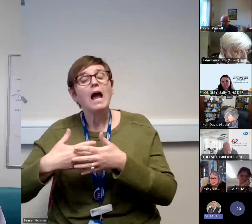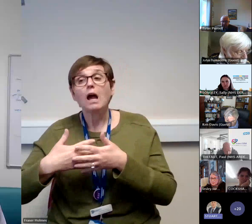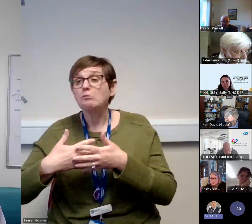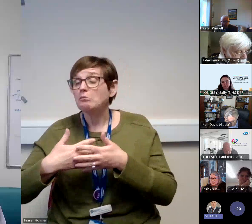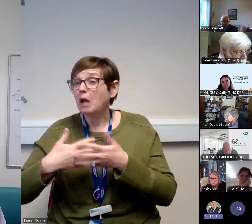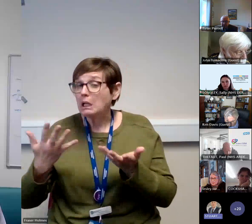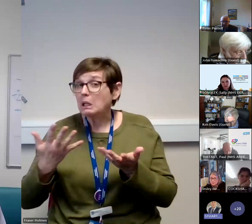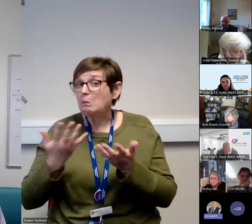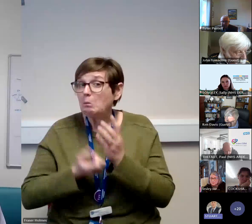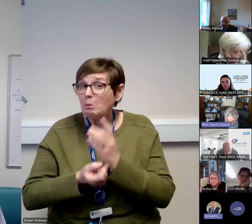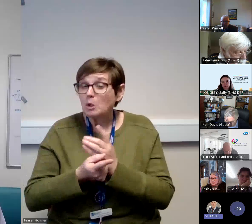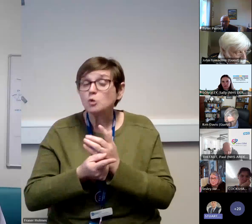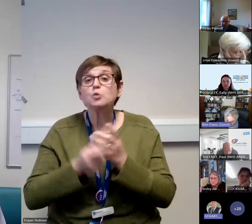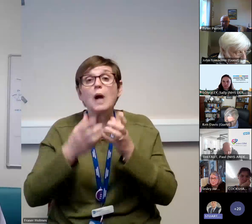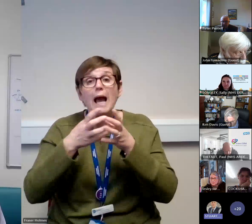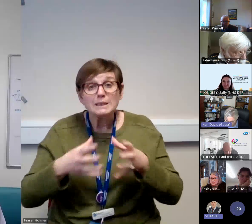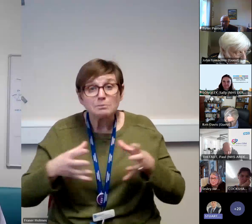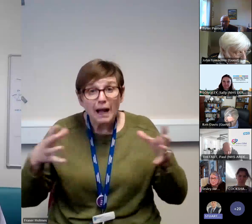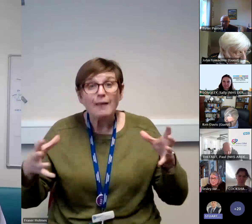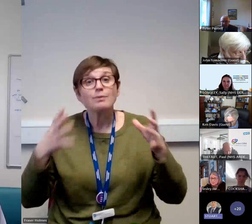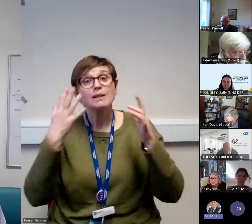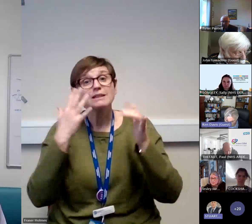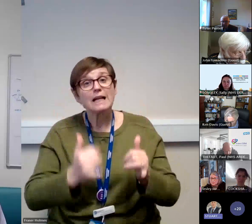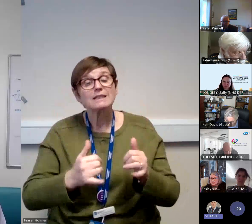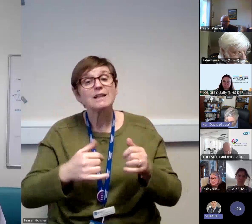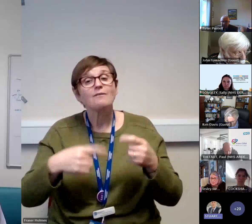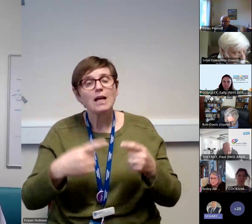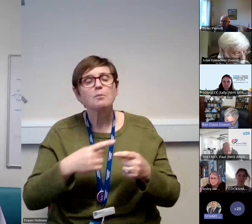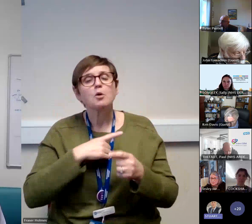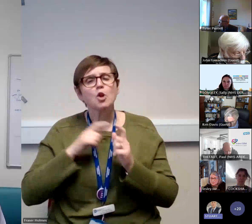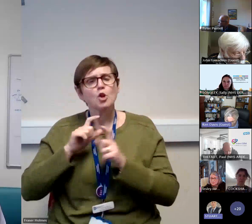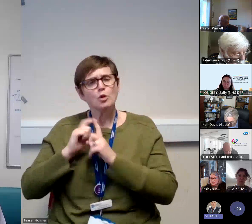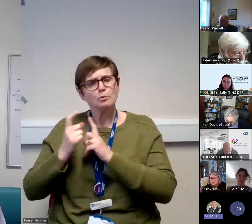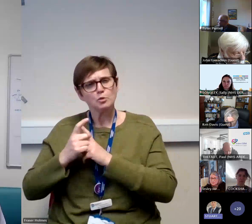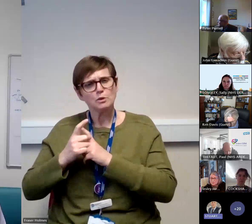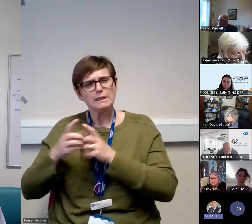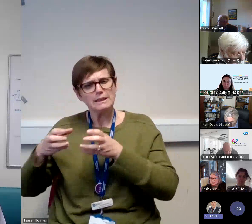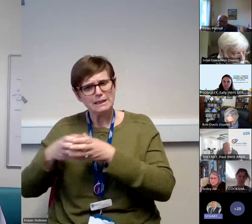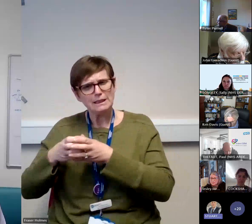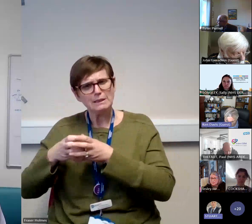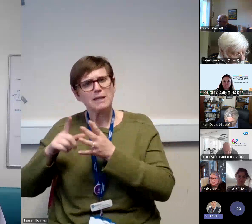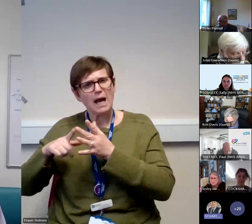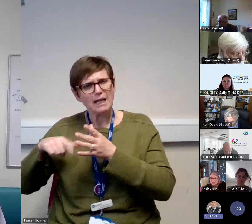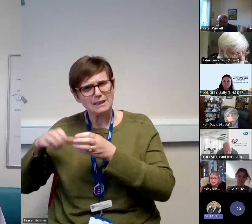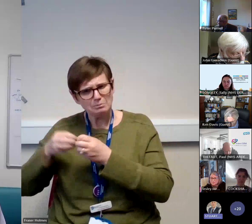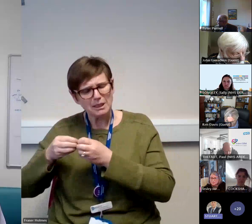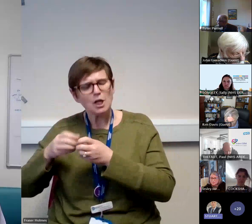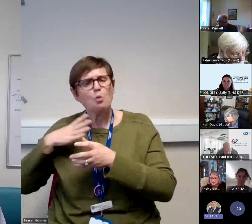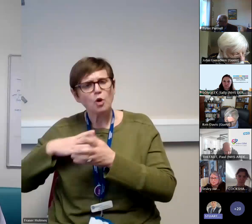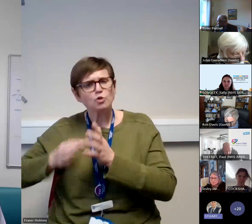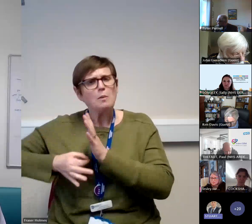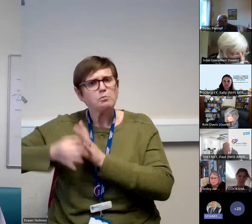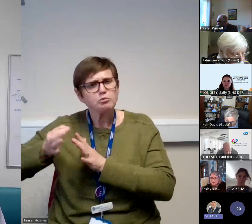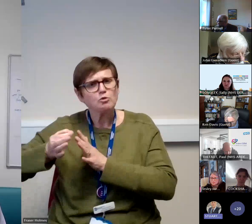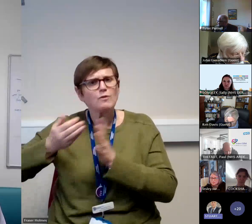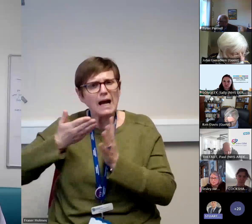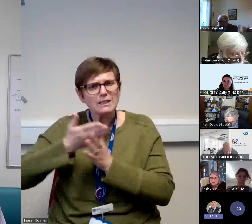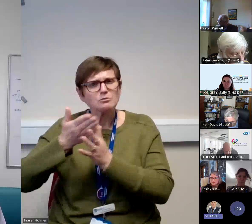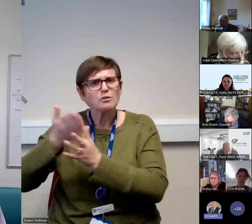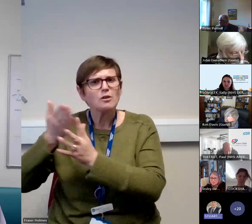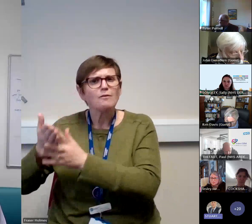the testing available? The community team at the ICB are doing some work to look at improving the accessibility for